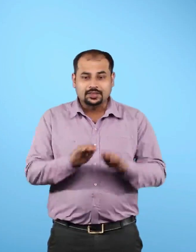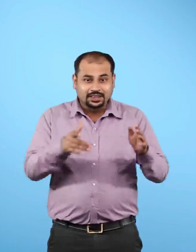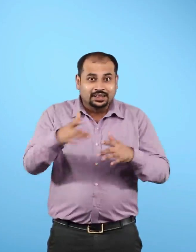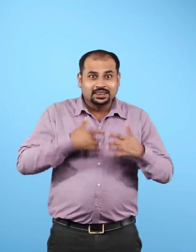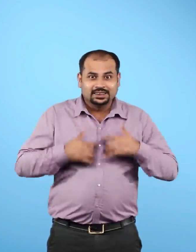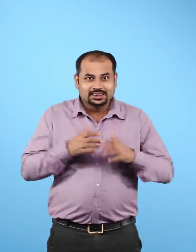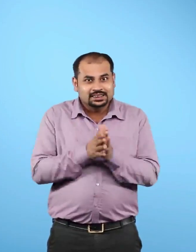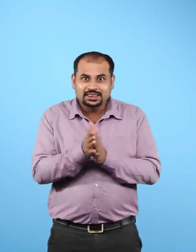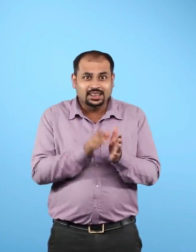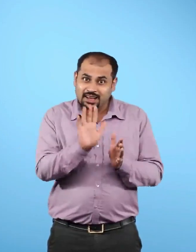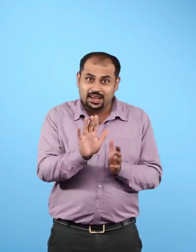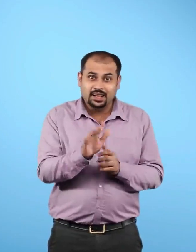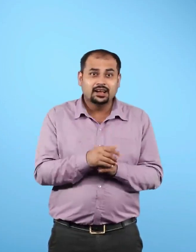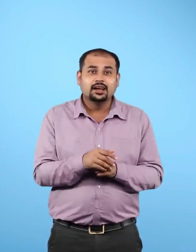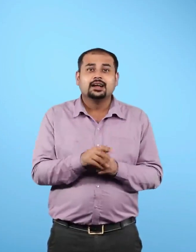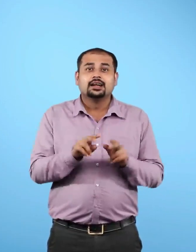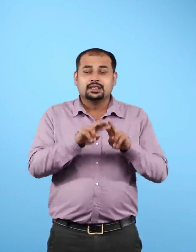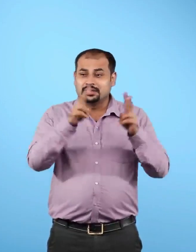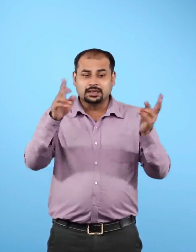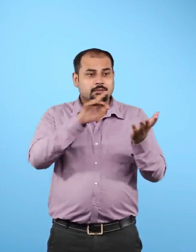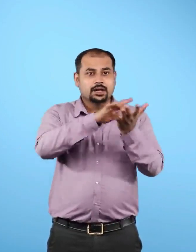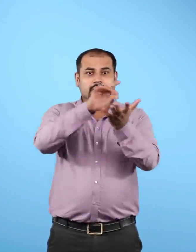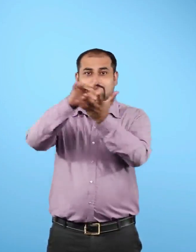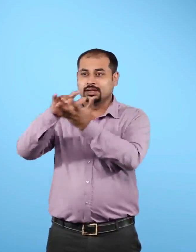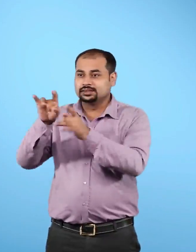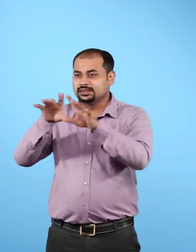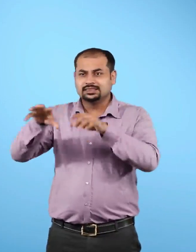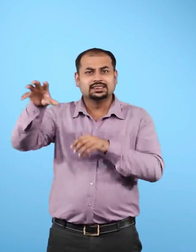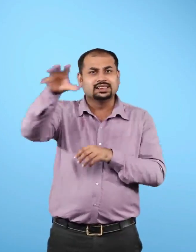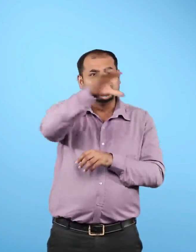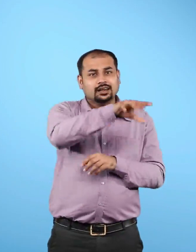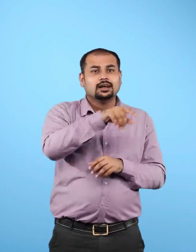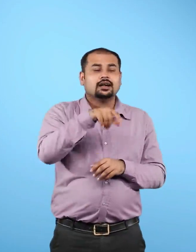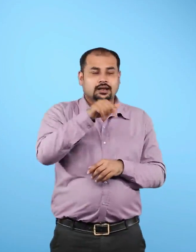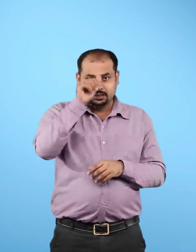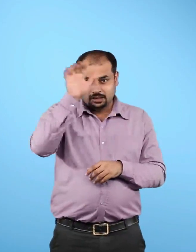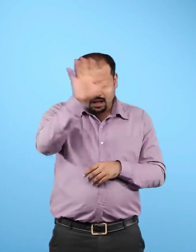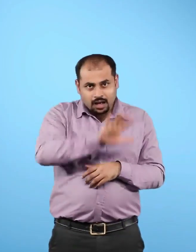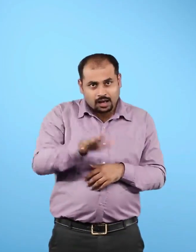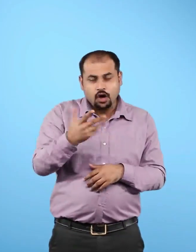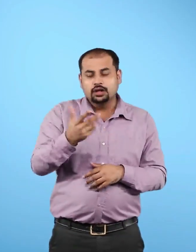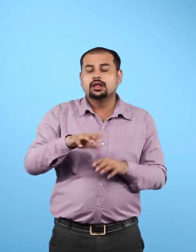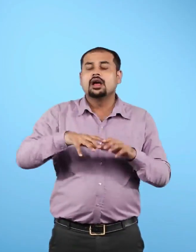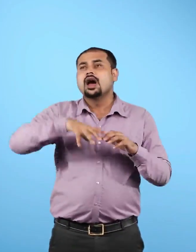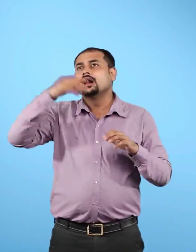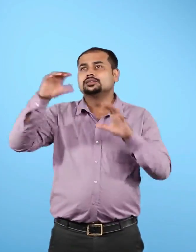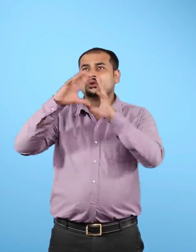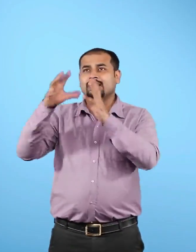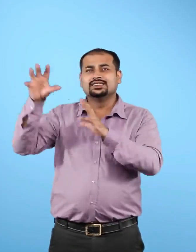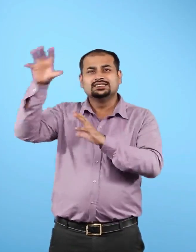They will also get familiar with the names of different capital cities and can do similar exercises for the capital cities